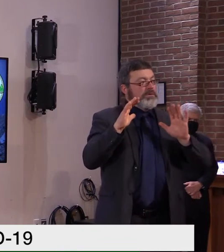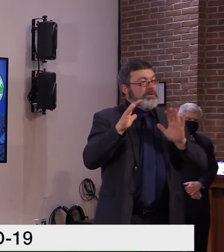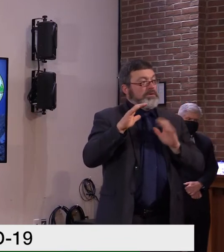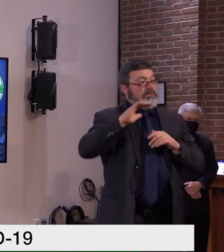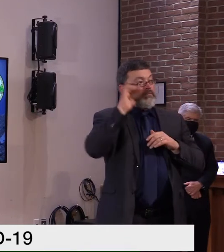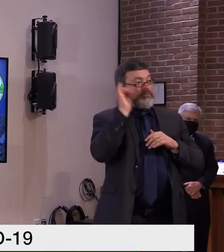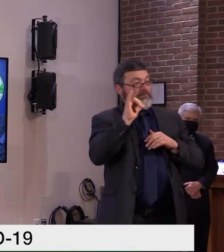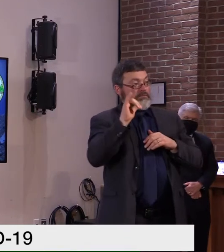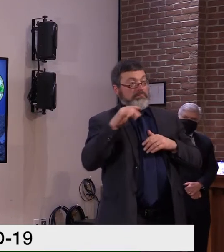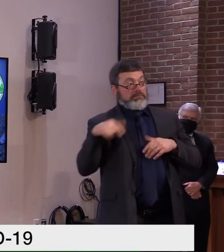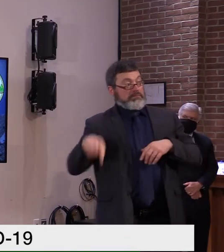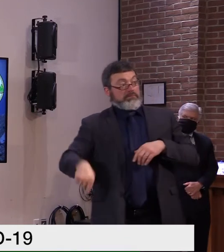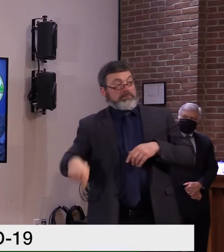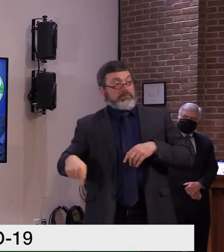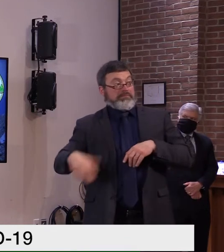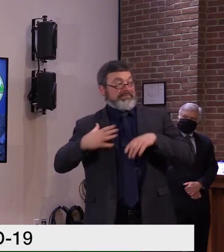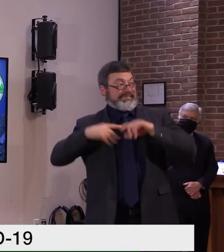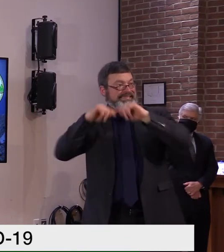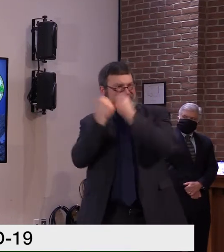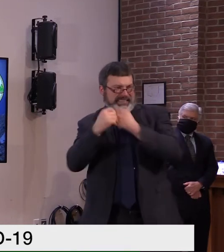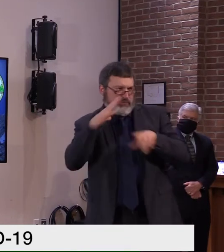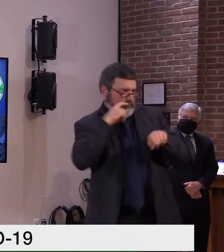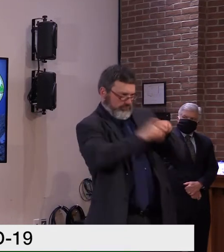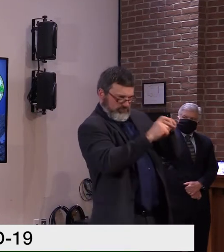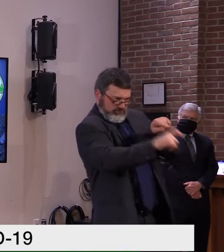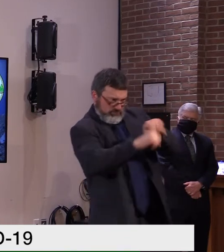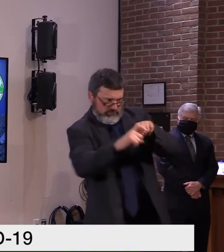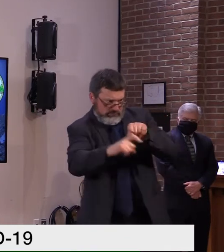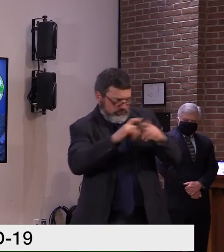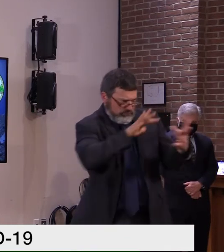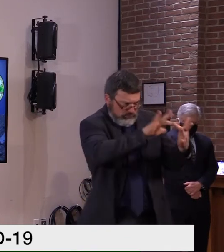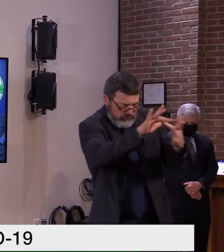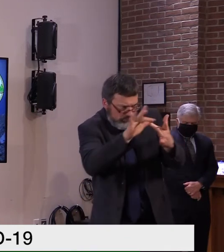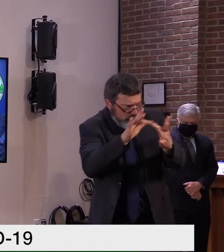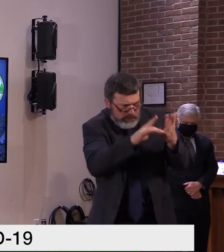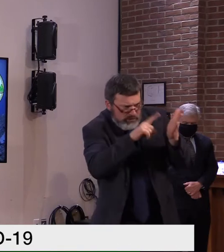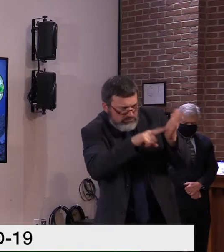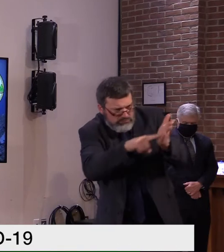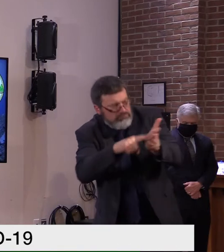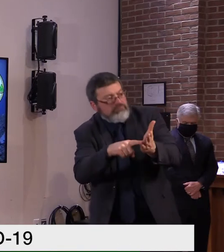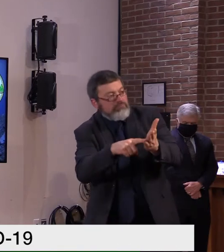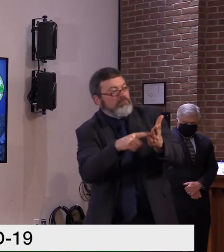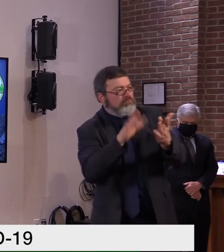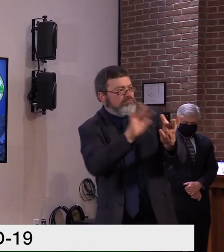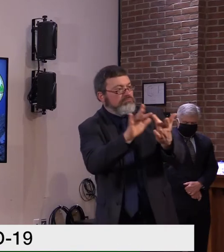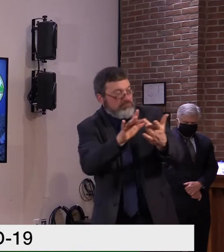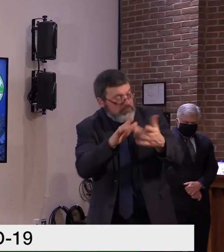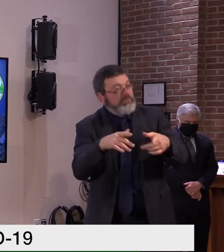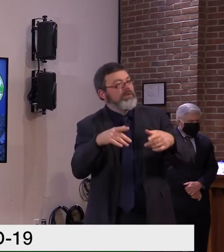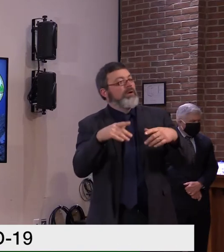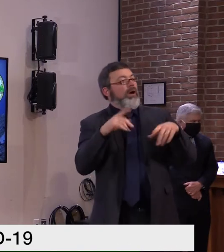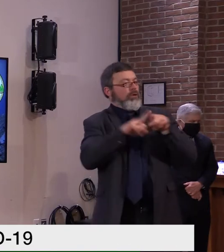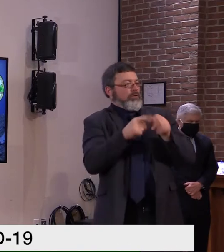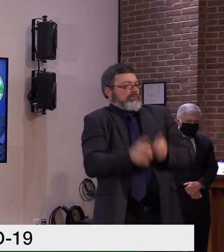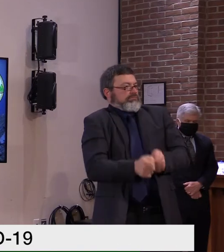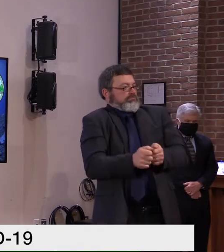with probable cases, provide isolation guidance, and their close contacts are notified to